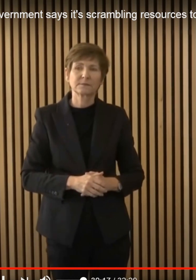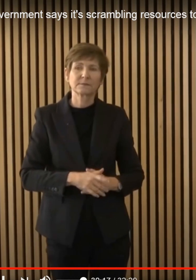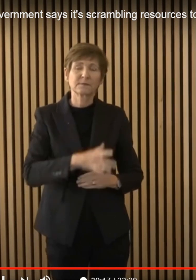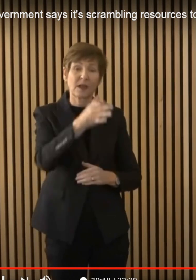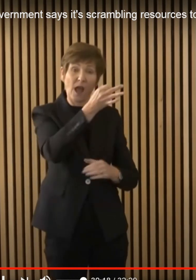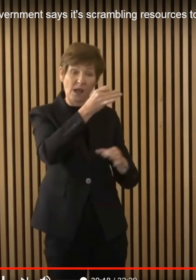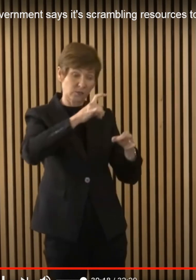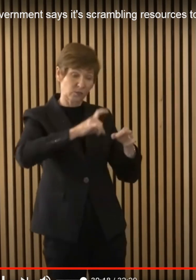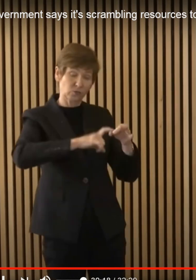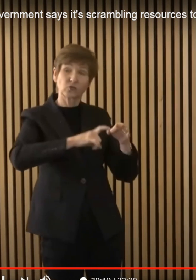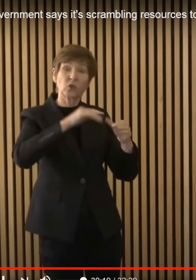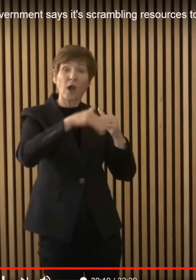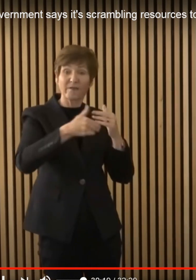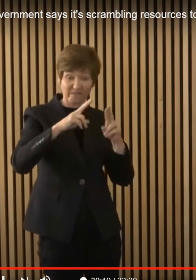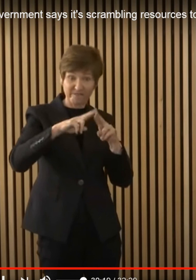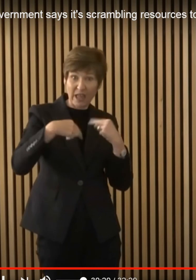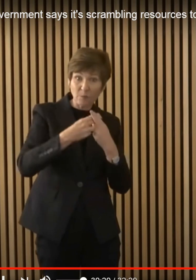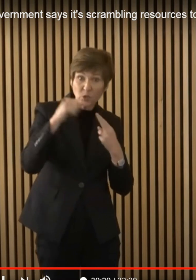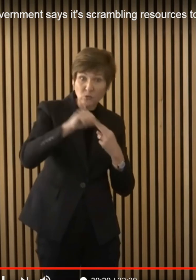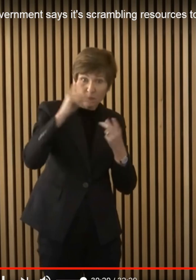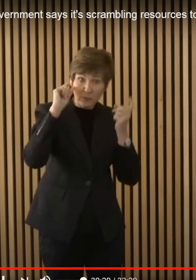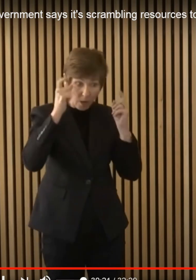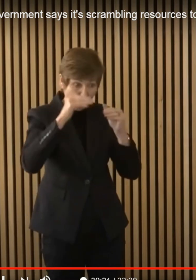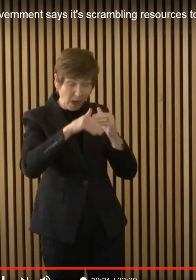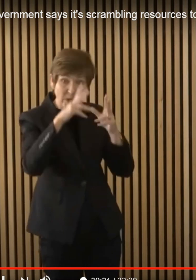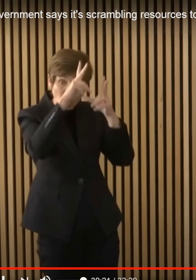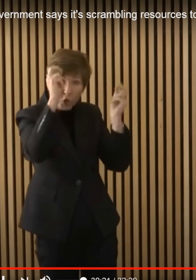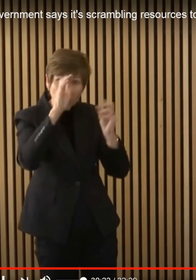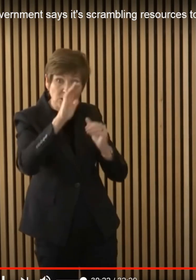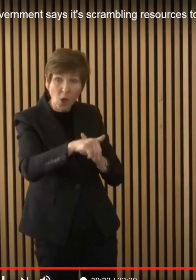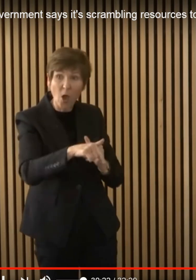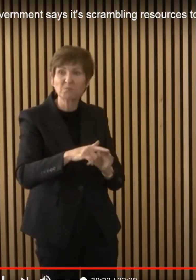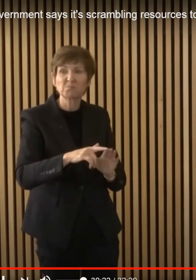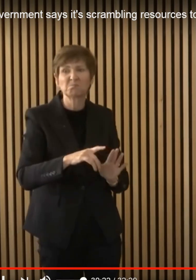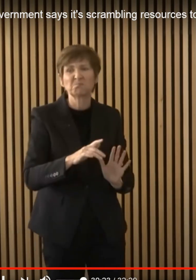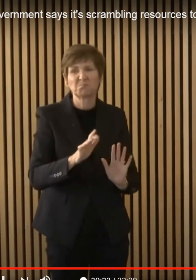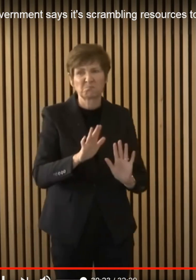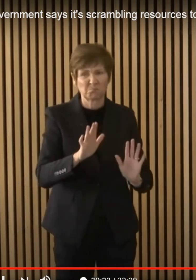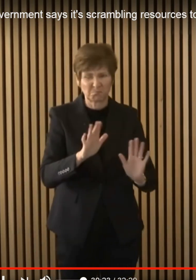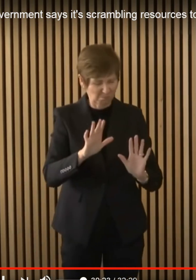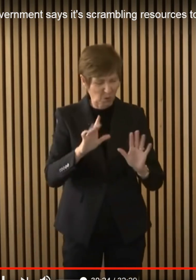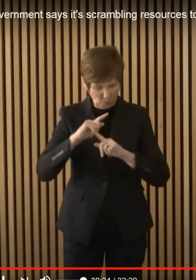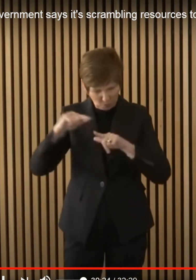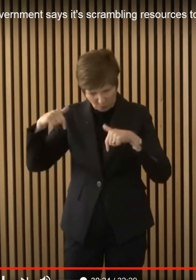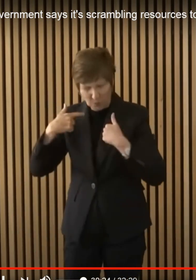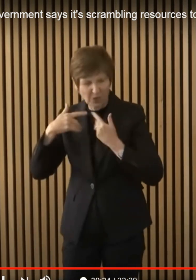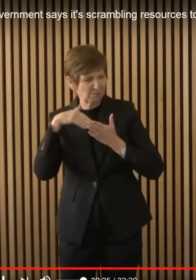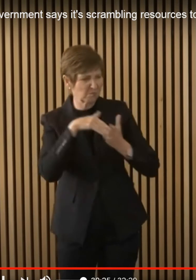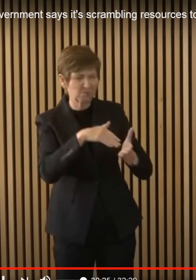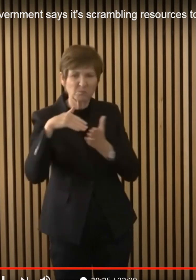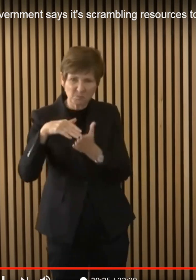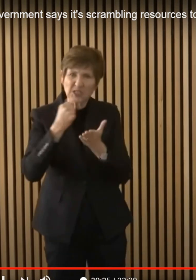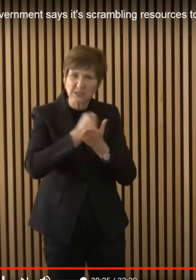the nurses that are being recruited to manage Victoria's shortages, do you know much about? I'll